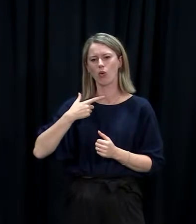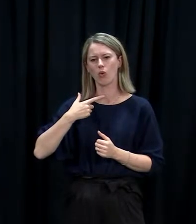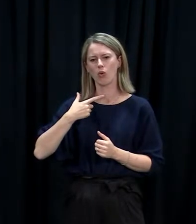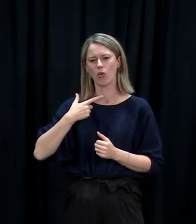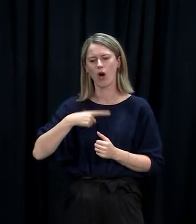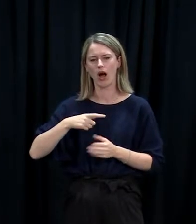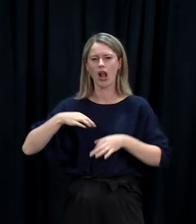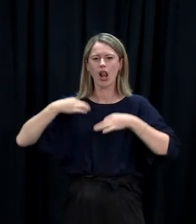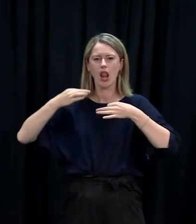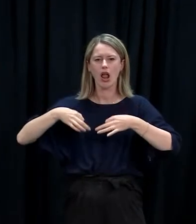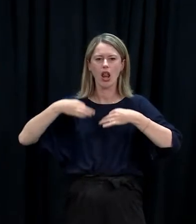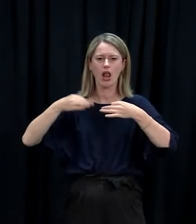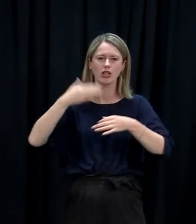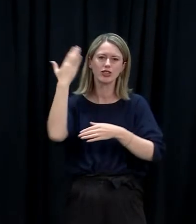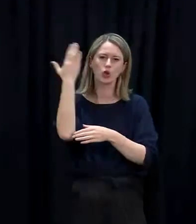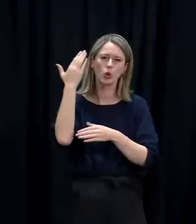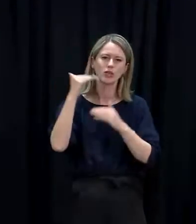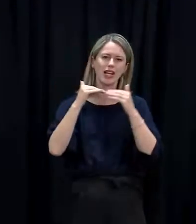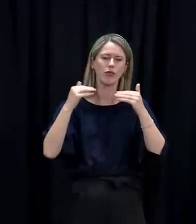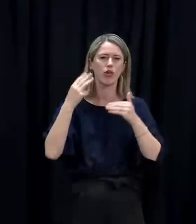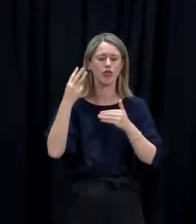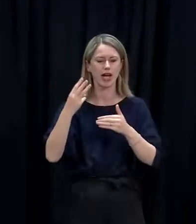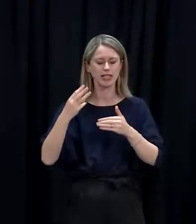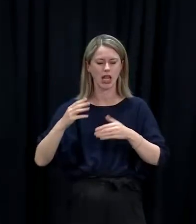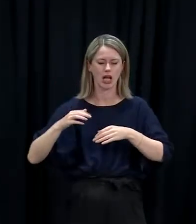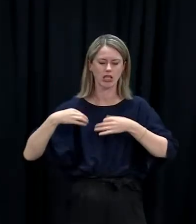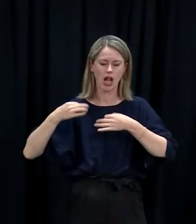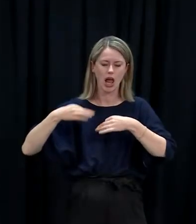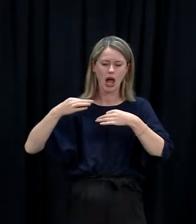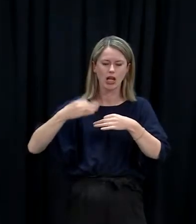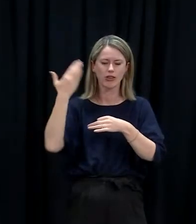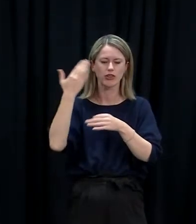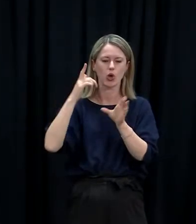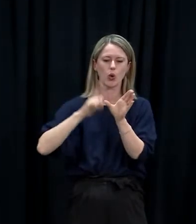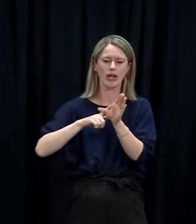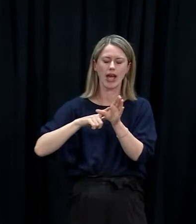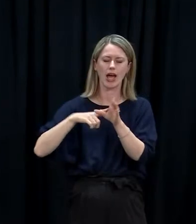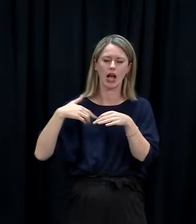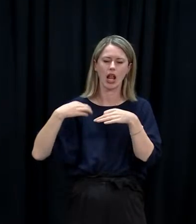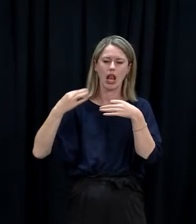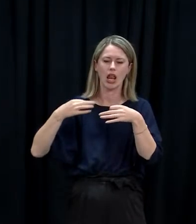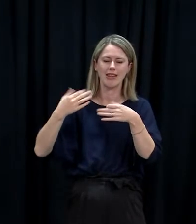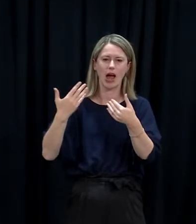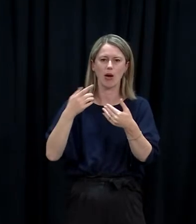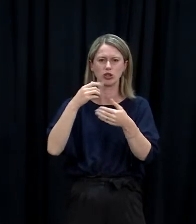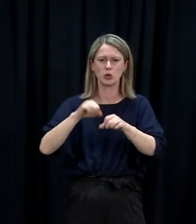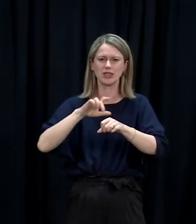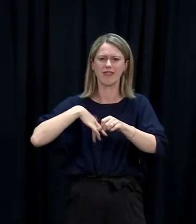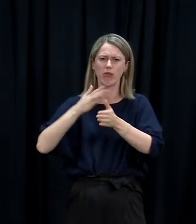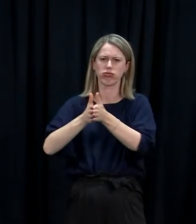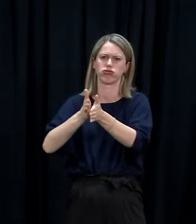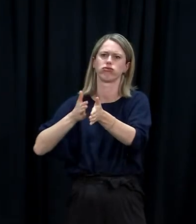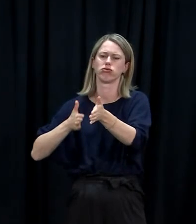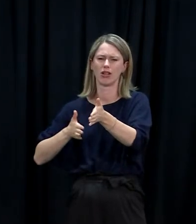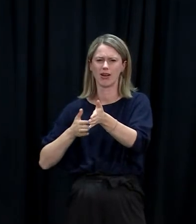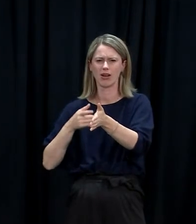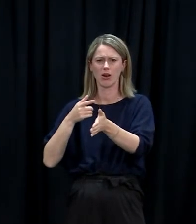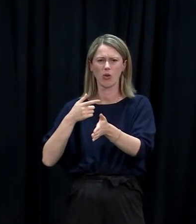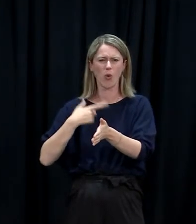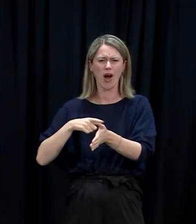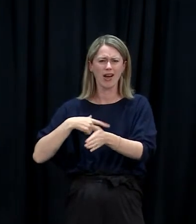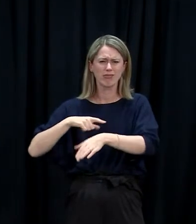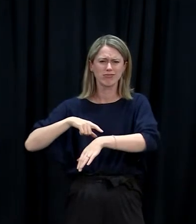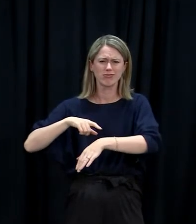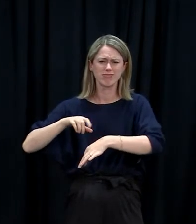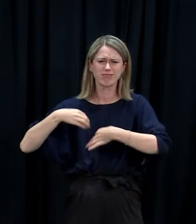Level 3? It's so late in the outbreak, it's late in the school year, and some kids already feel so far behind. As I said, I think as I